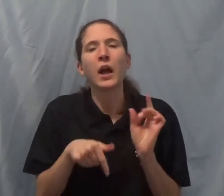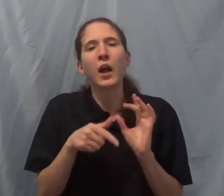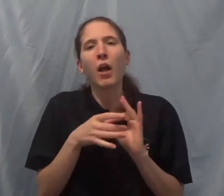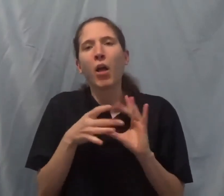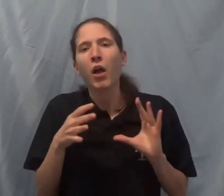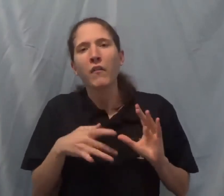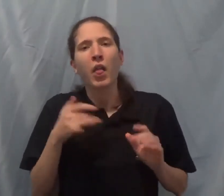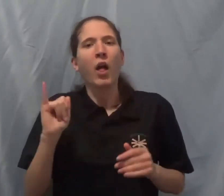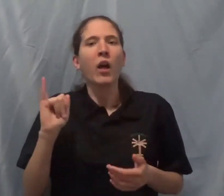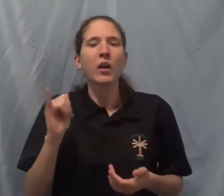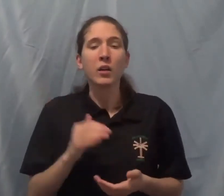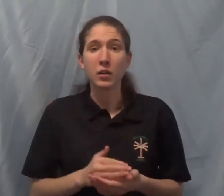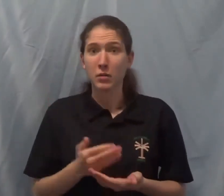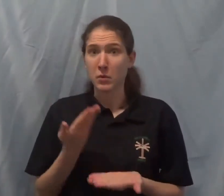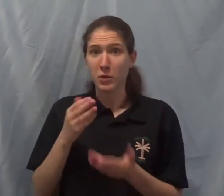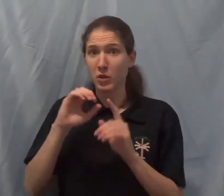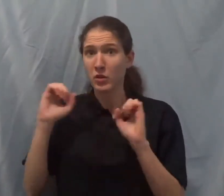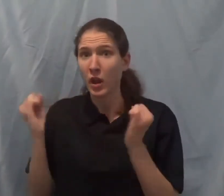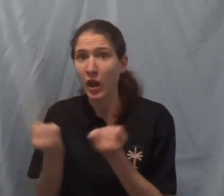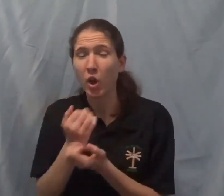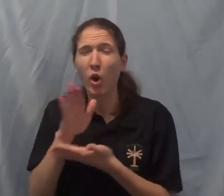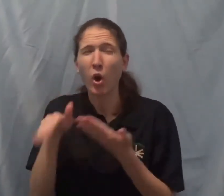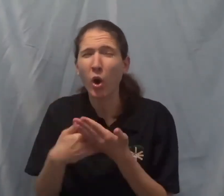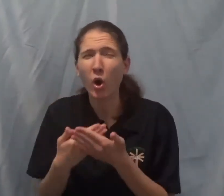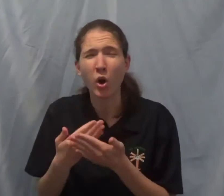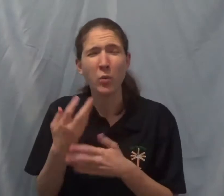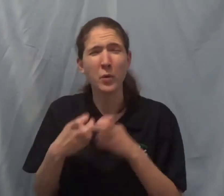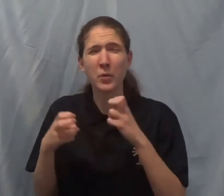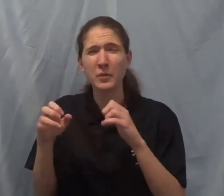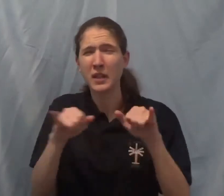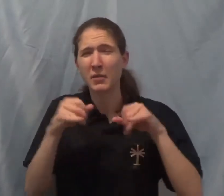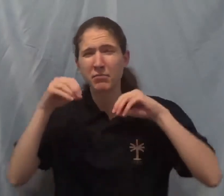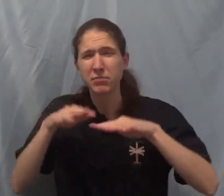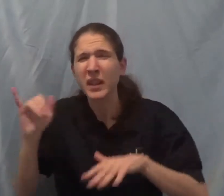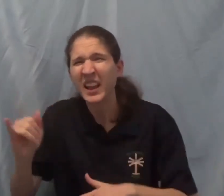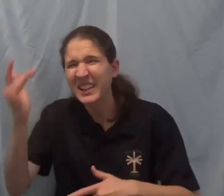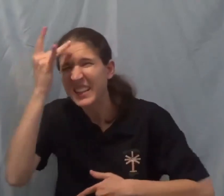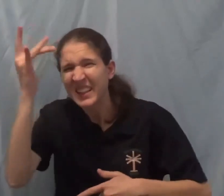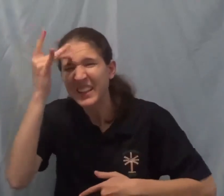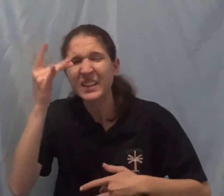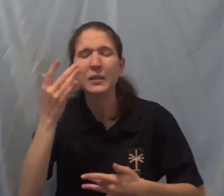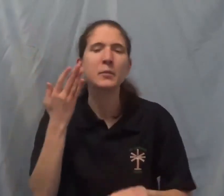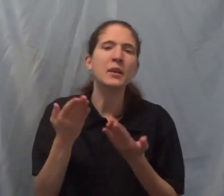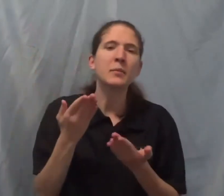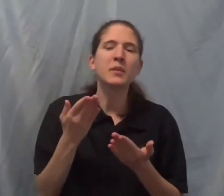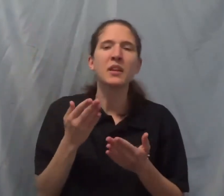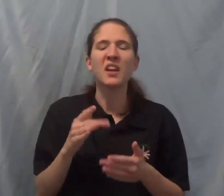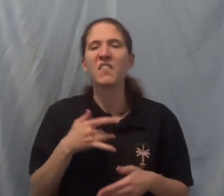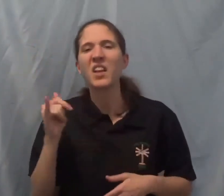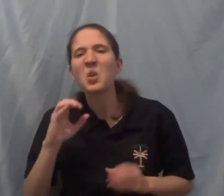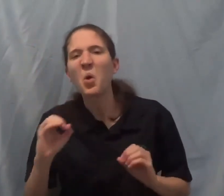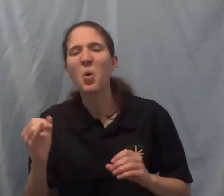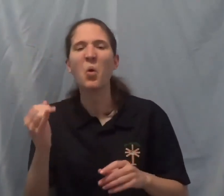sense of morality called moral relativism. And Jesus doesn't come in judgment. He comes in